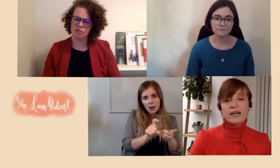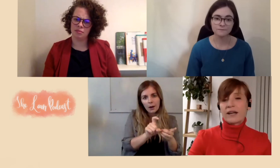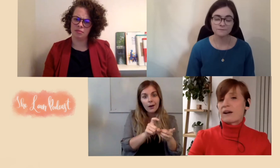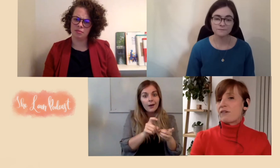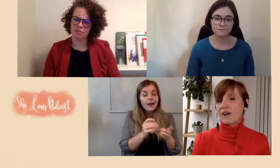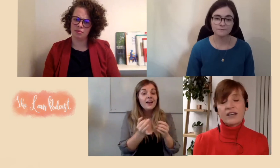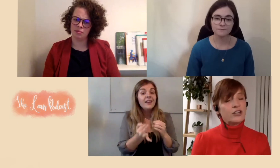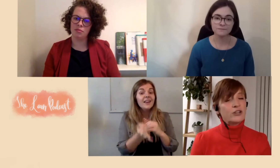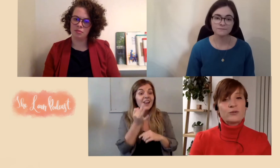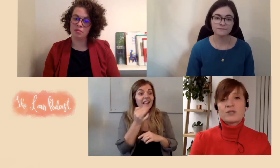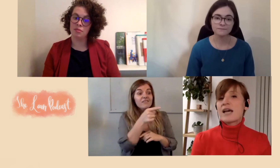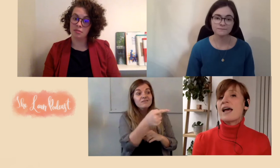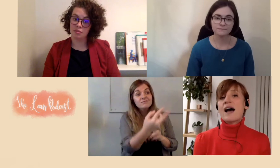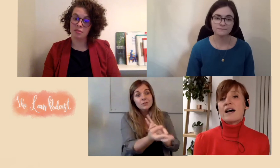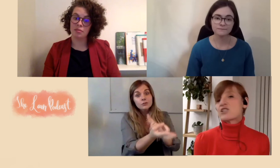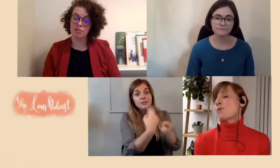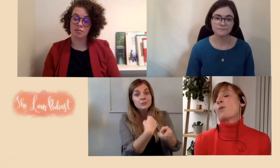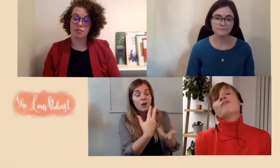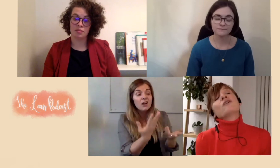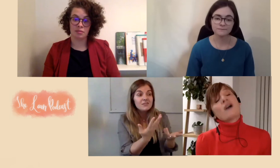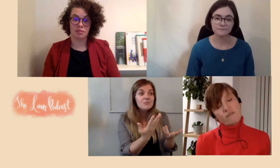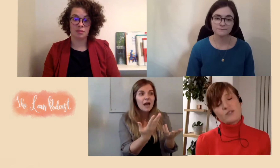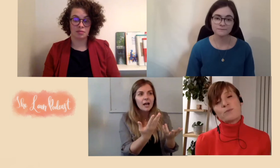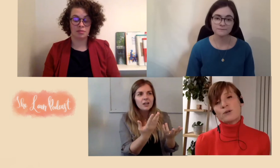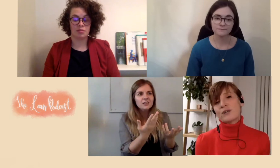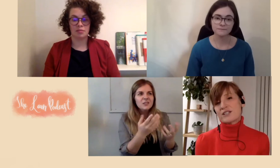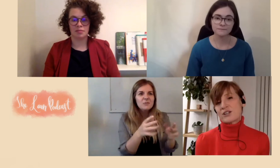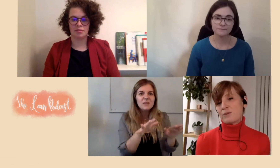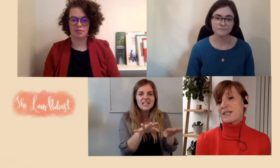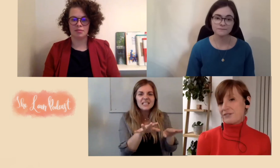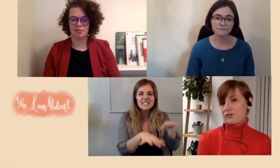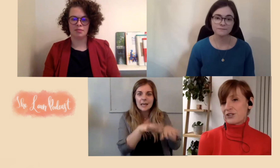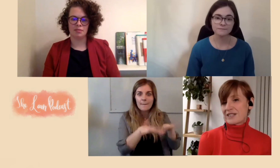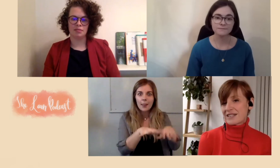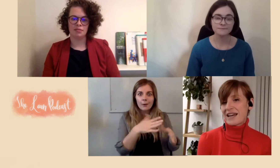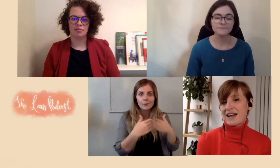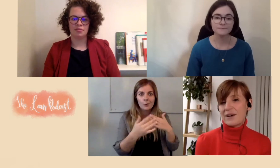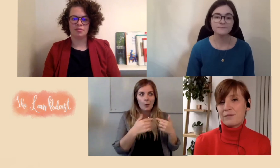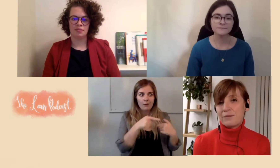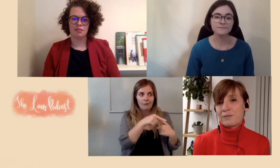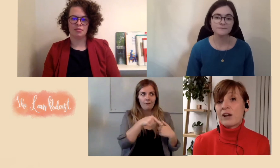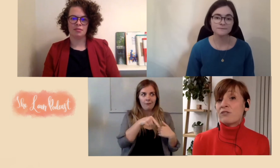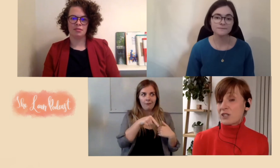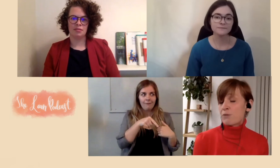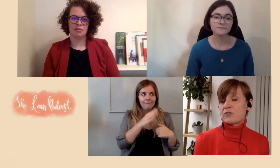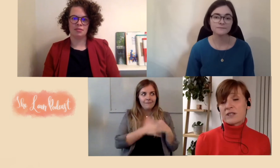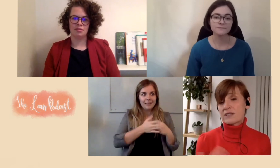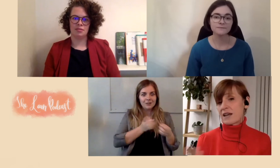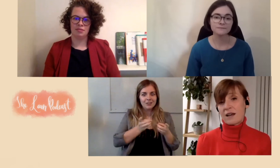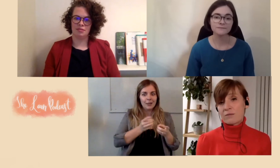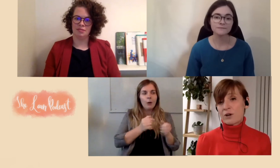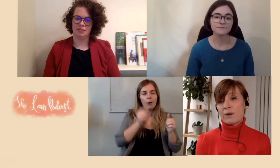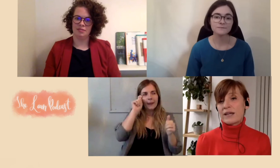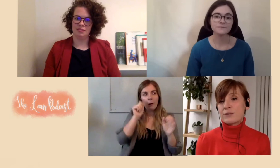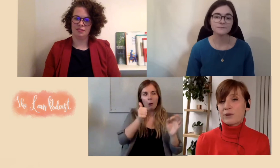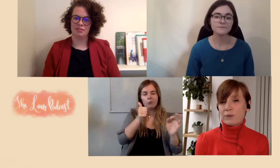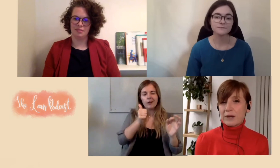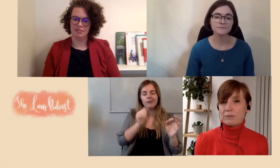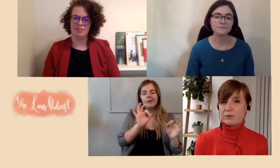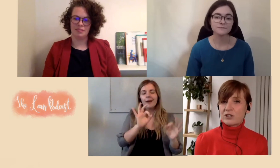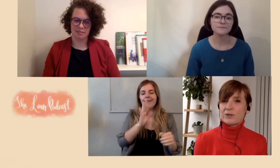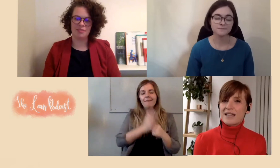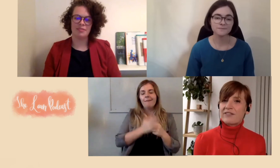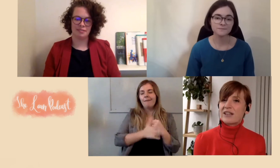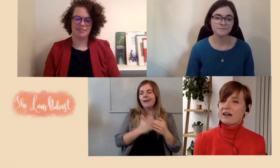sorted, without sort of exploring further. Or they might think, oh God, I didn't feel like that, and I